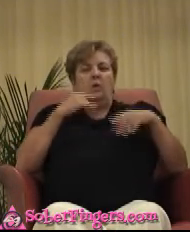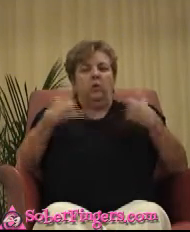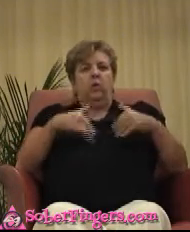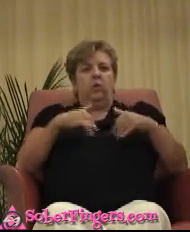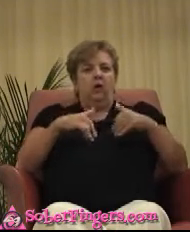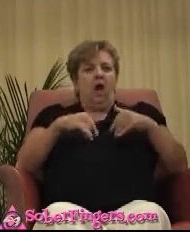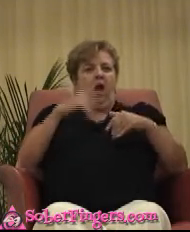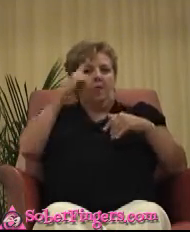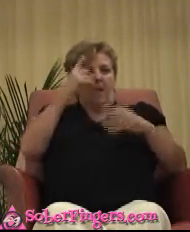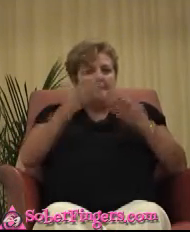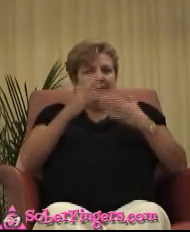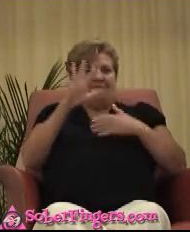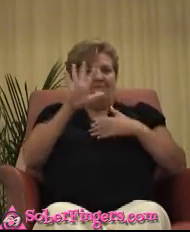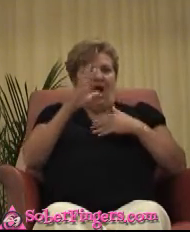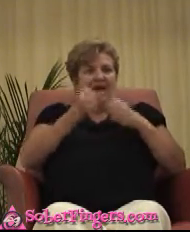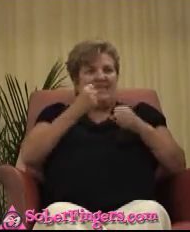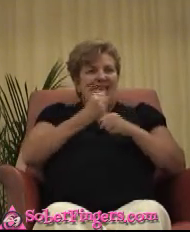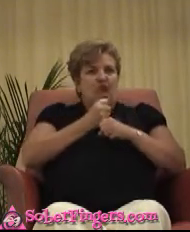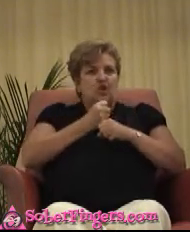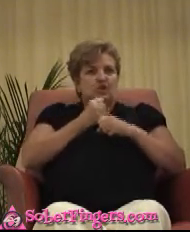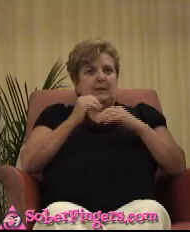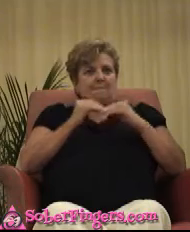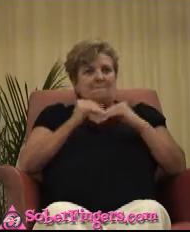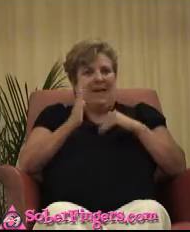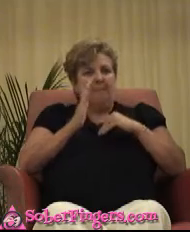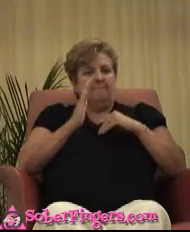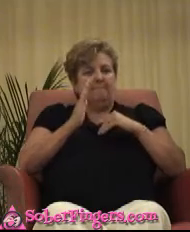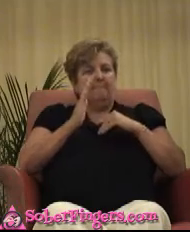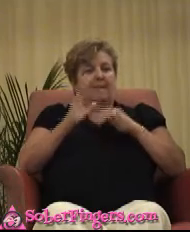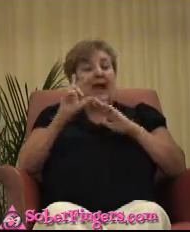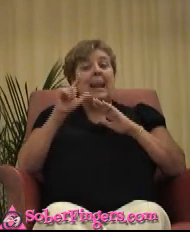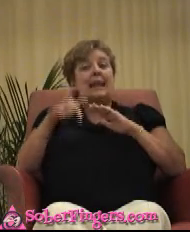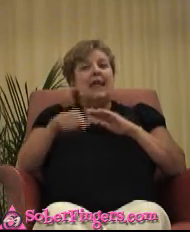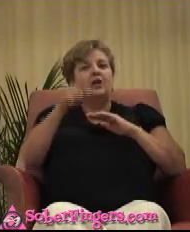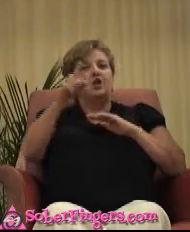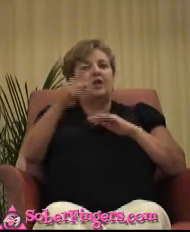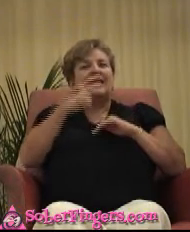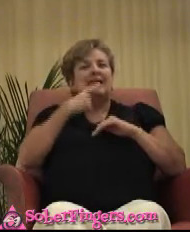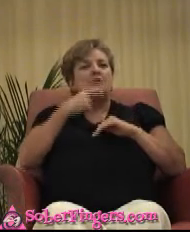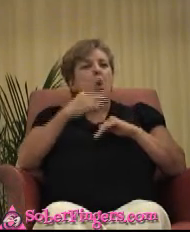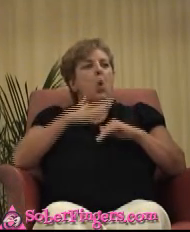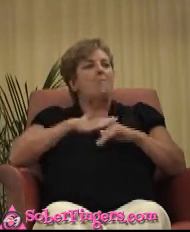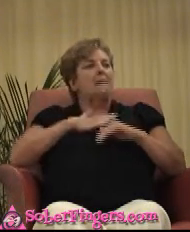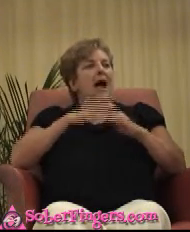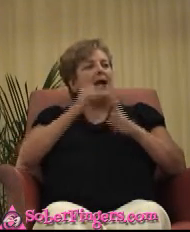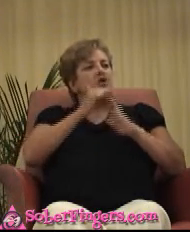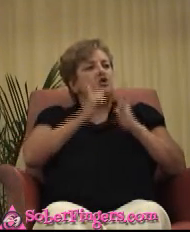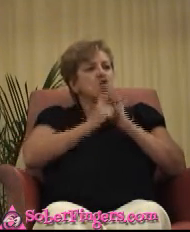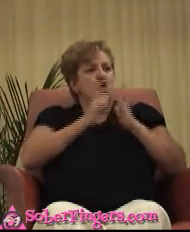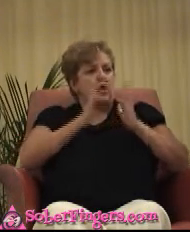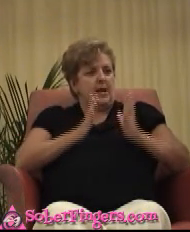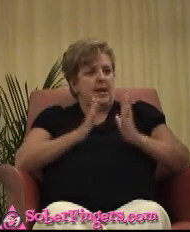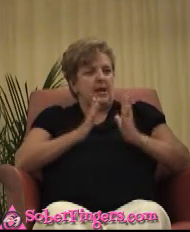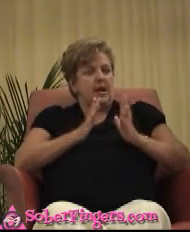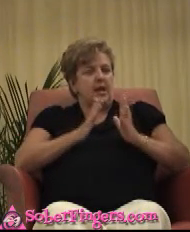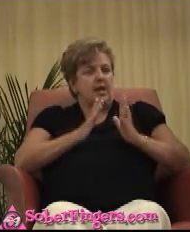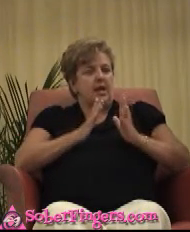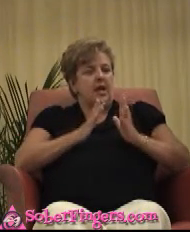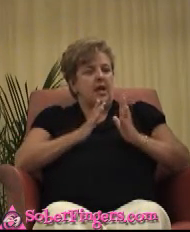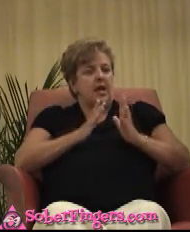minimum. Later, he told my attorney, a couple of years later, he told my attorney, he said, I was going to sentence Lyle to